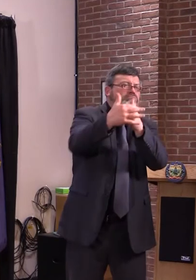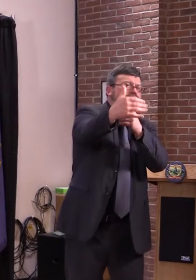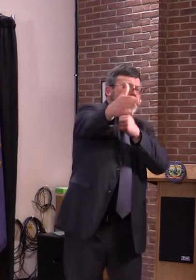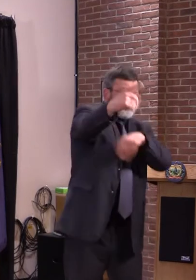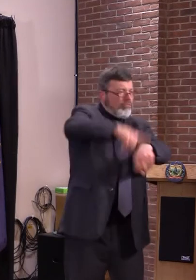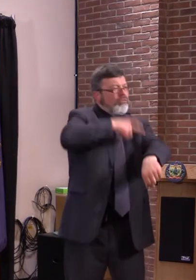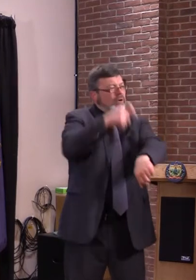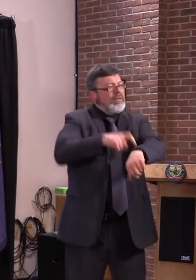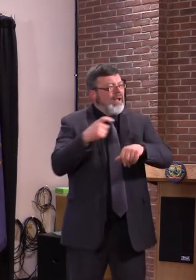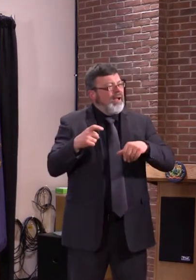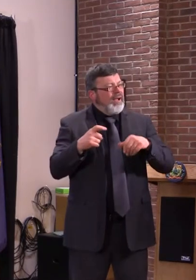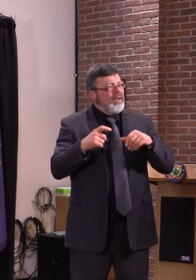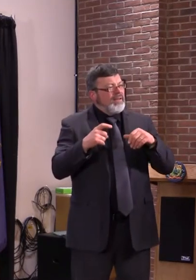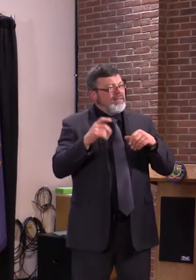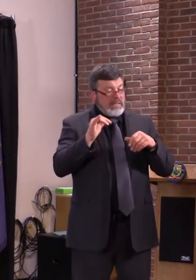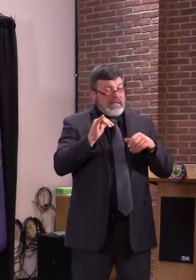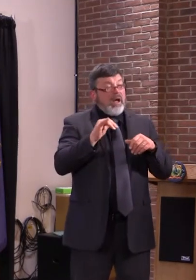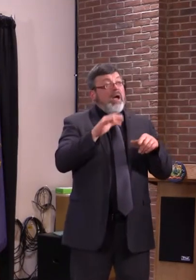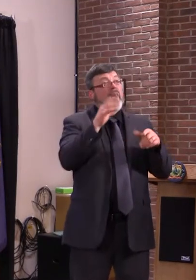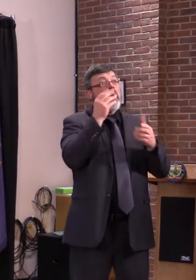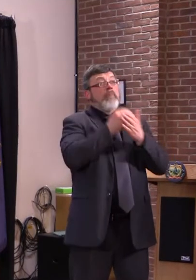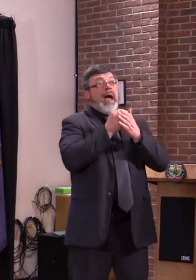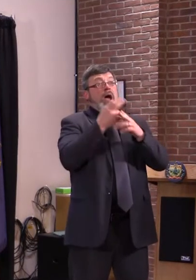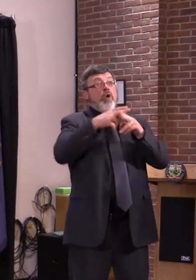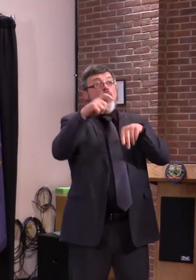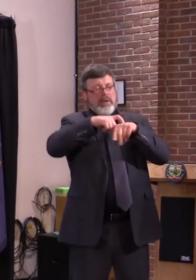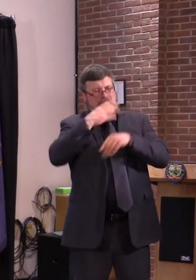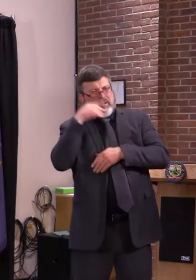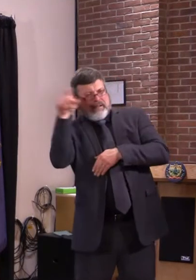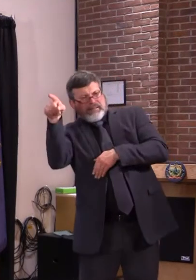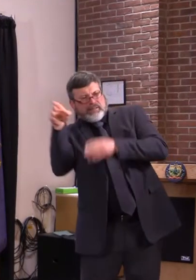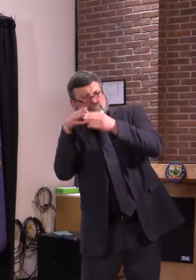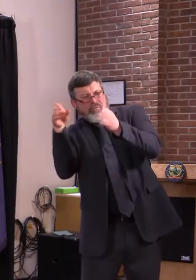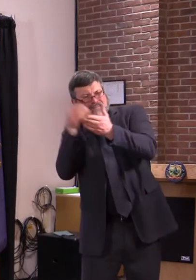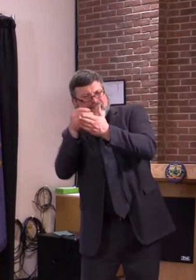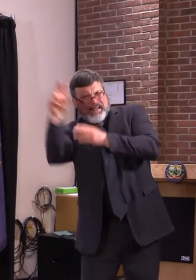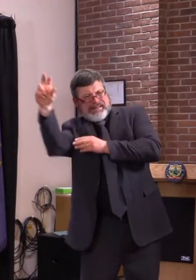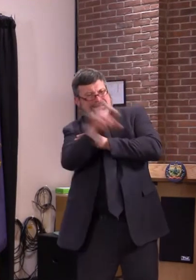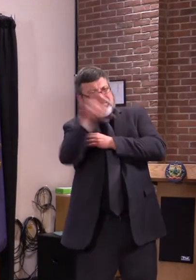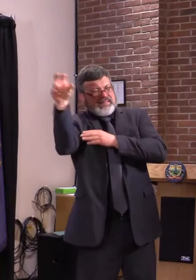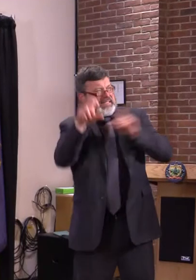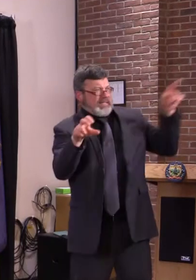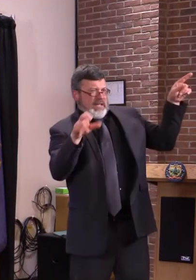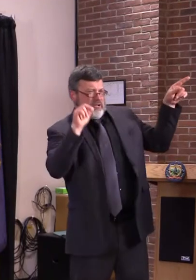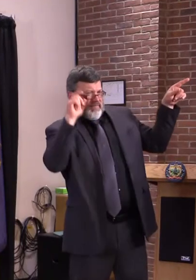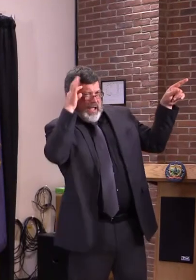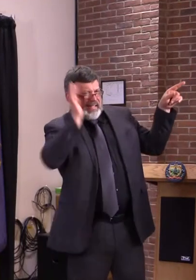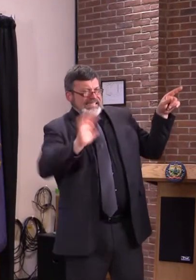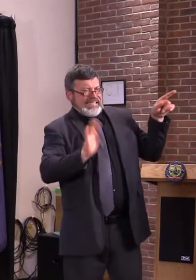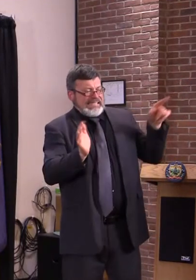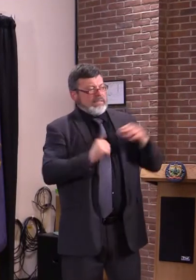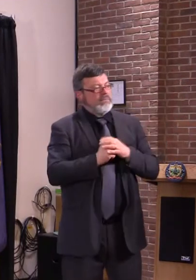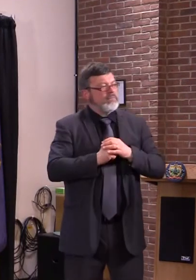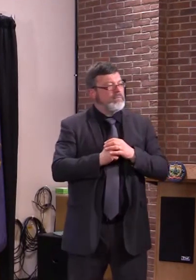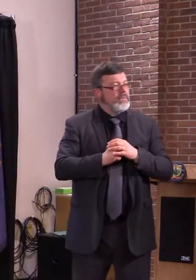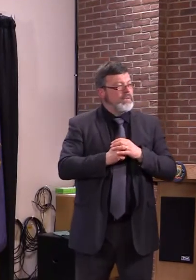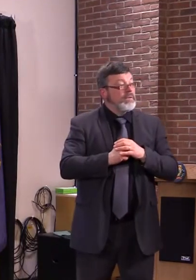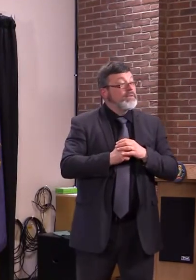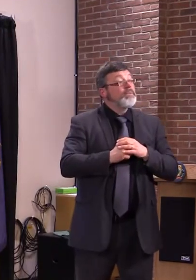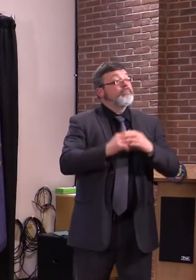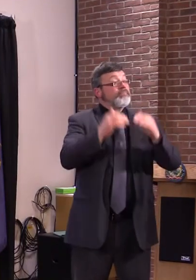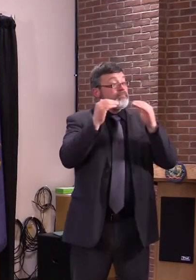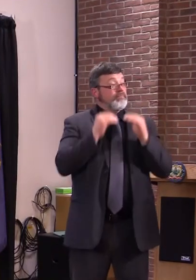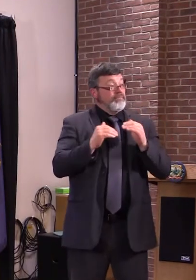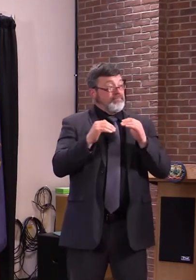And finally, to restore in full the funding for the governor's proposals to reduce the state's debt,